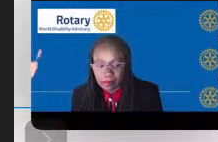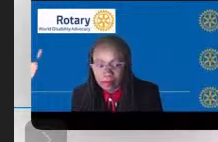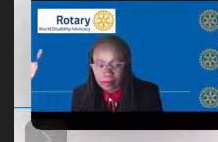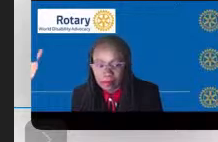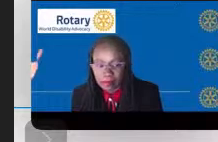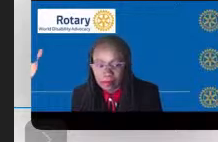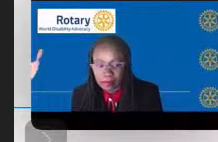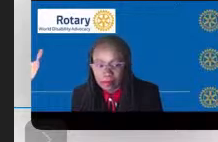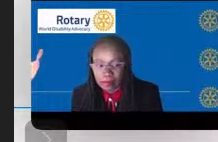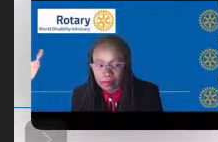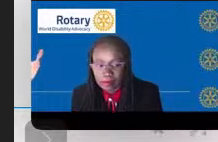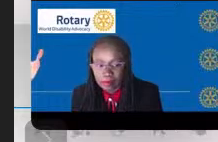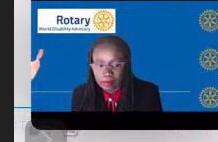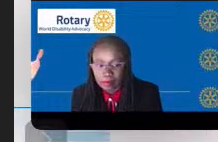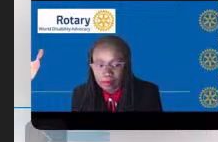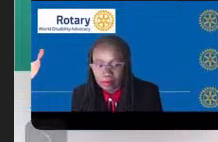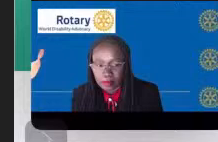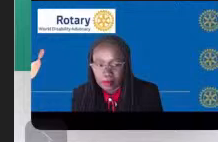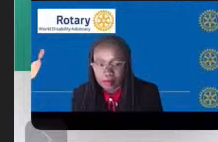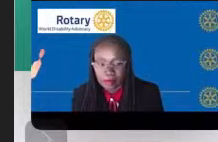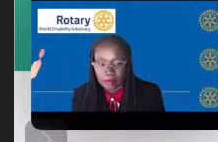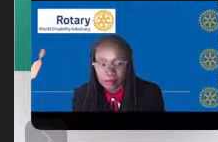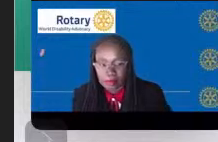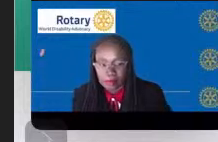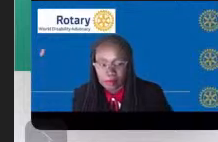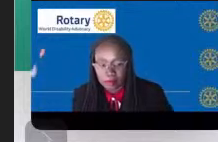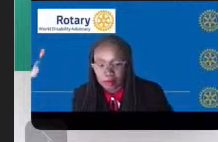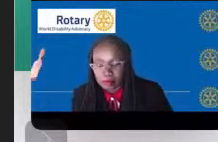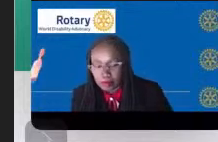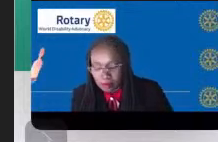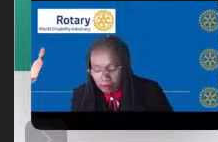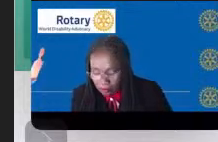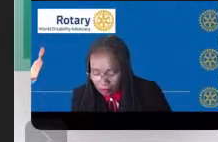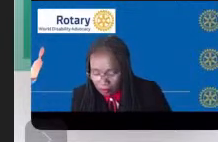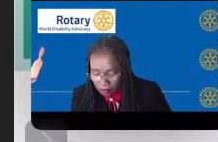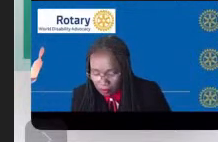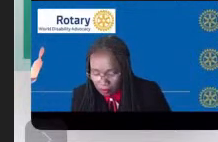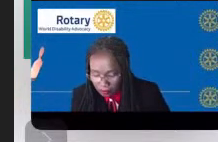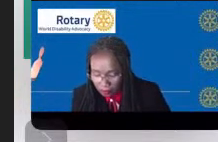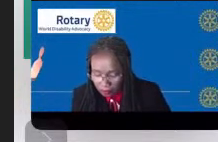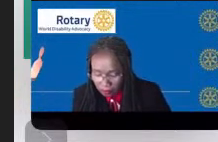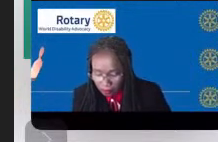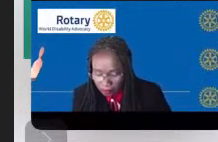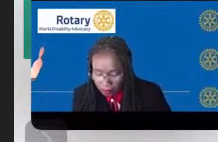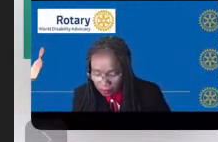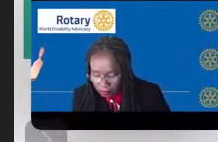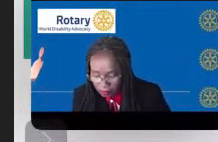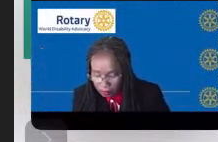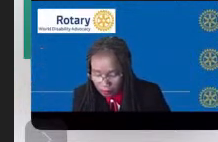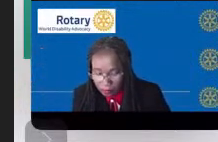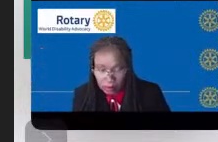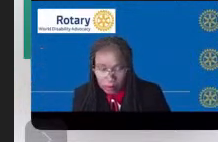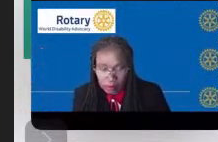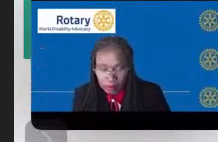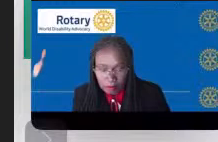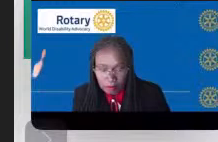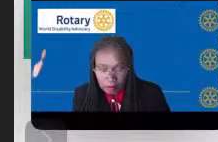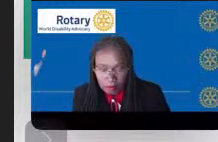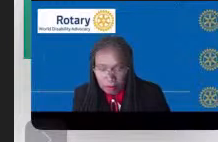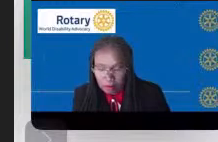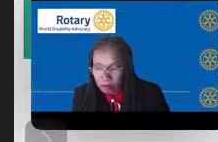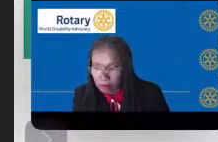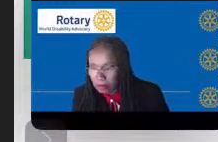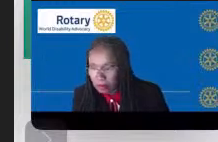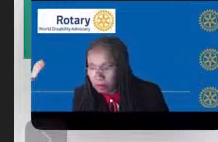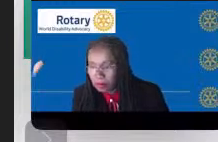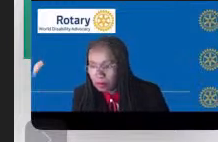and I'm going to just move on my screen. You will see, if you're in the Nearpod, you can see these different arrows. We can go back or forward.